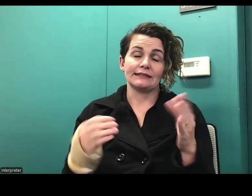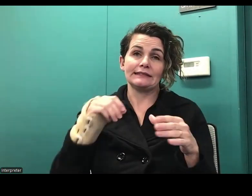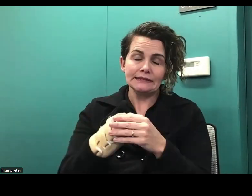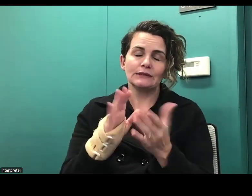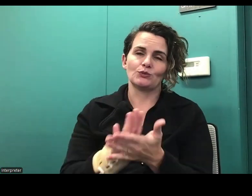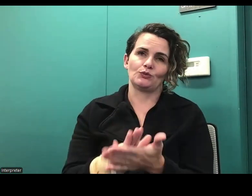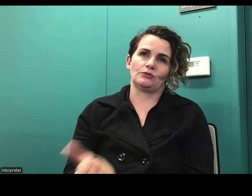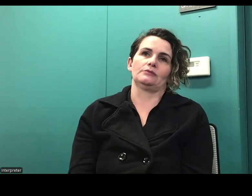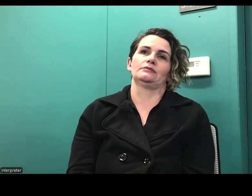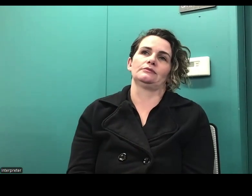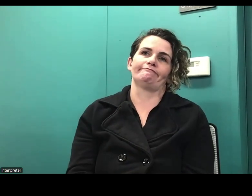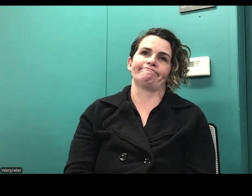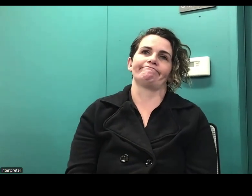So,